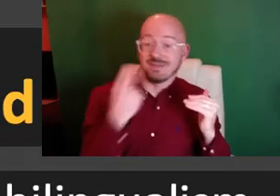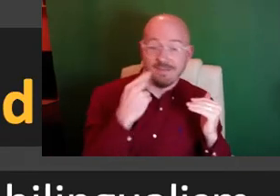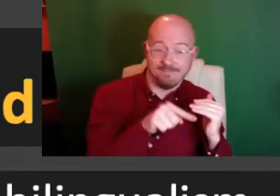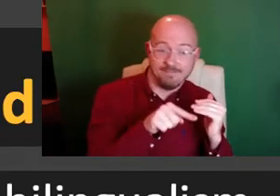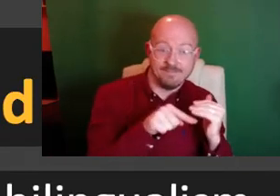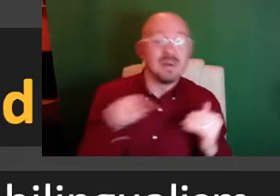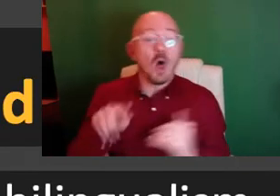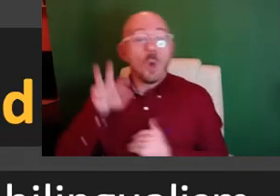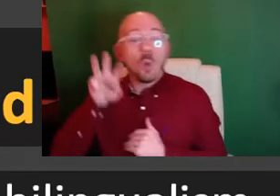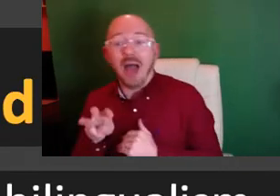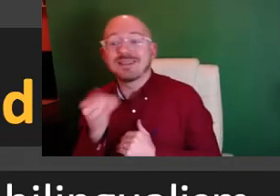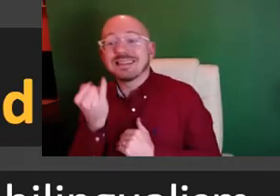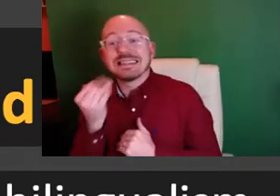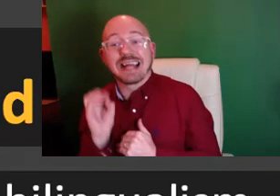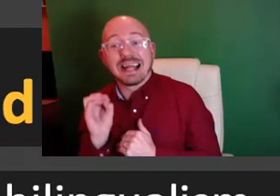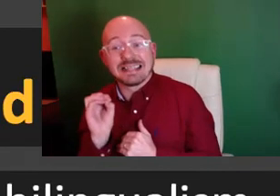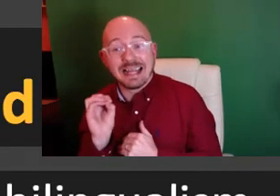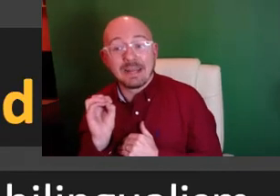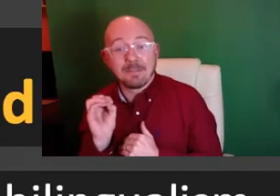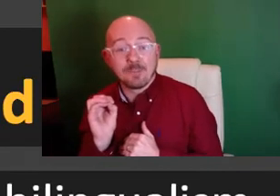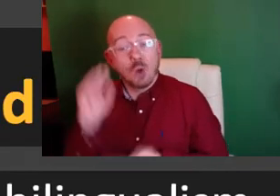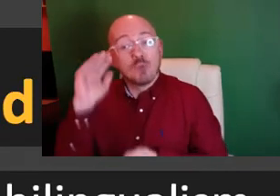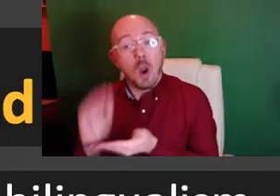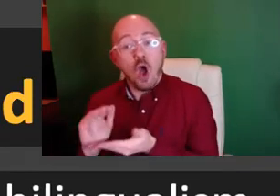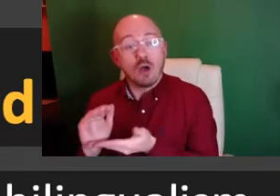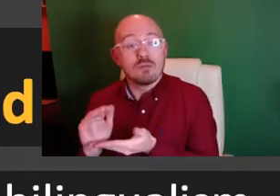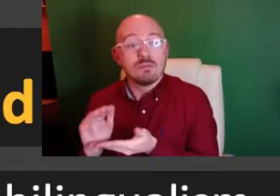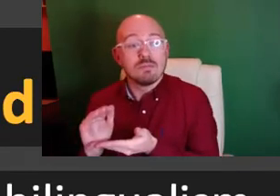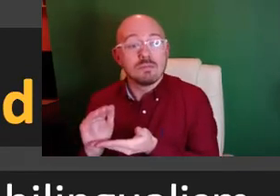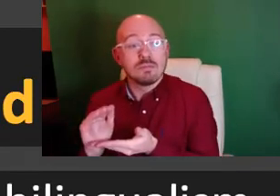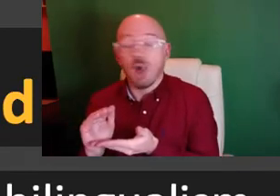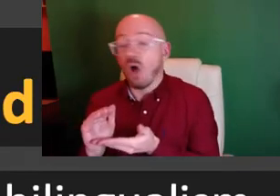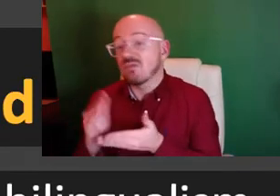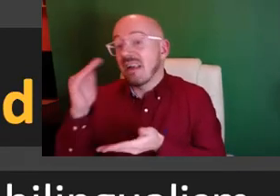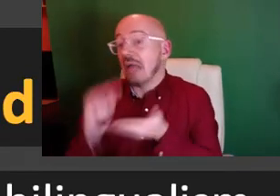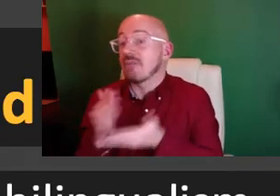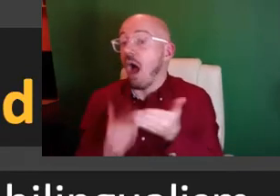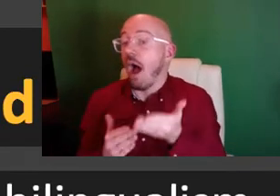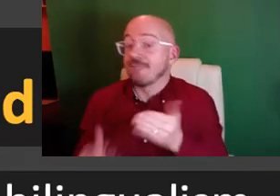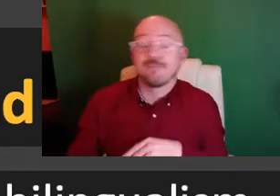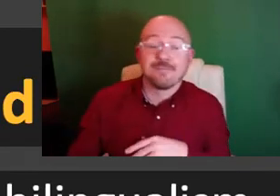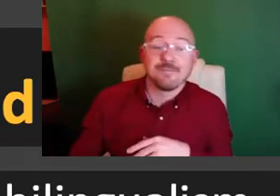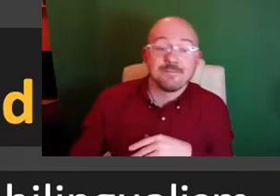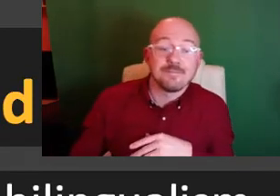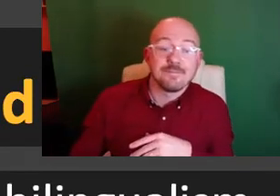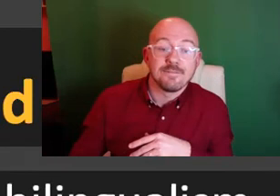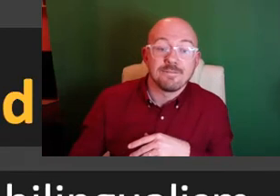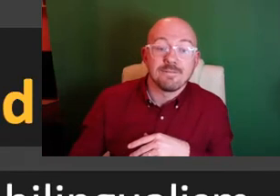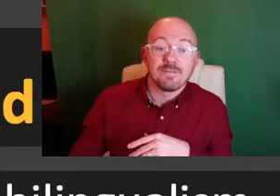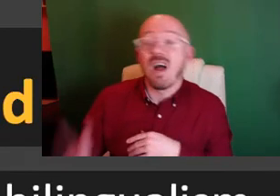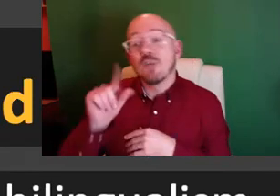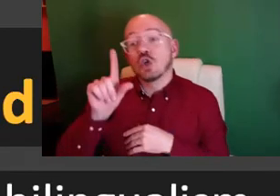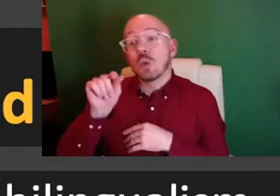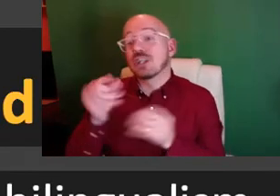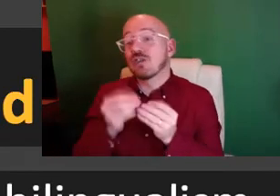we mentioned that in Scotland there are 132 full-time equivalents. In Wales there are only 60, so less than half the